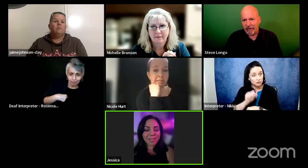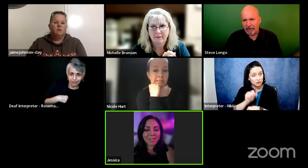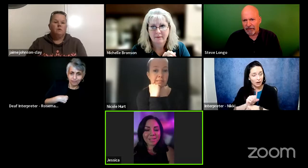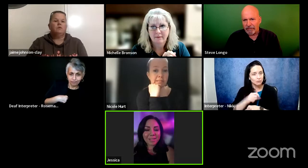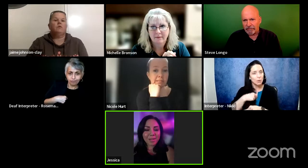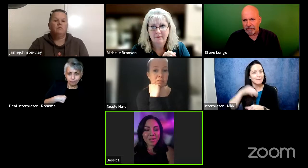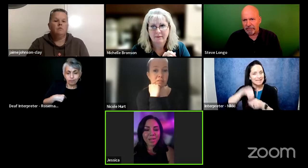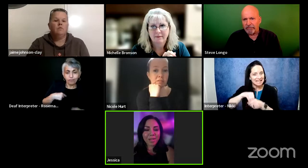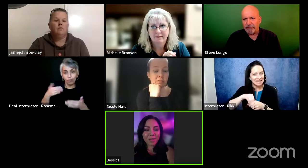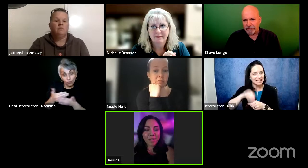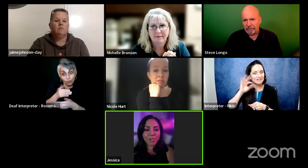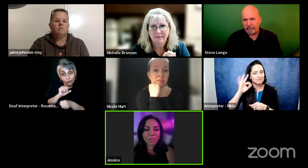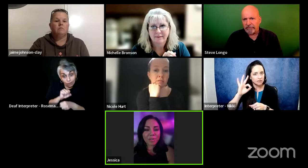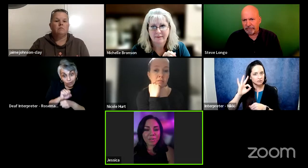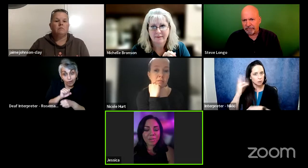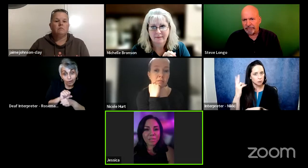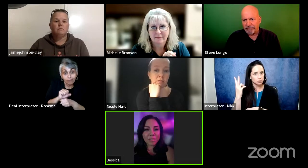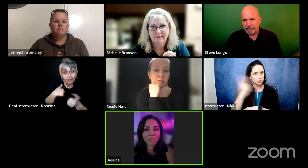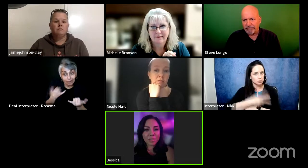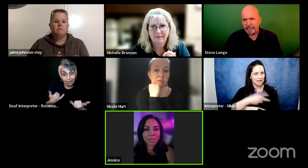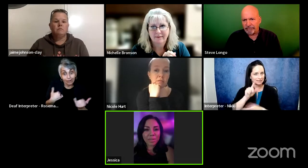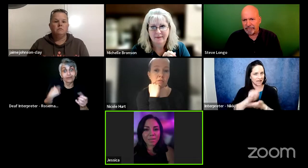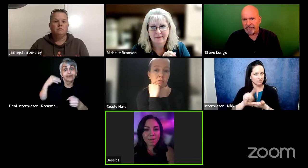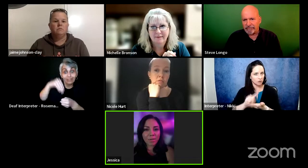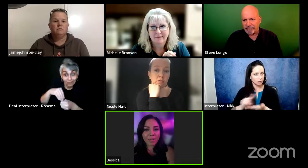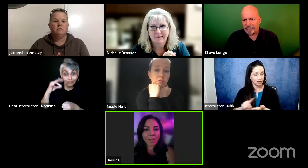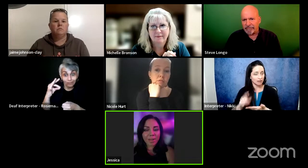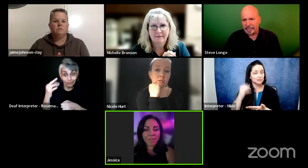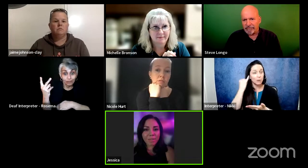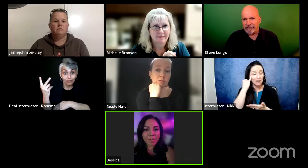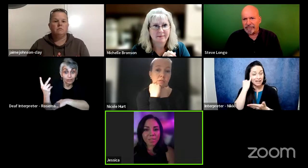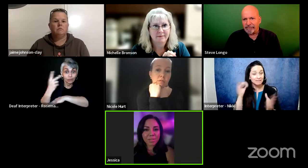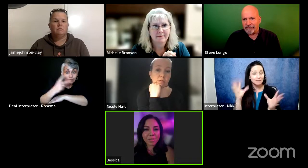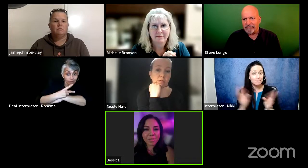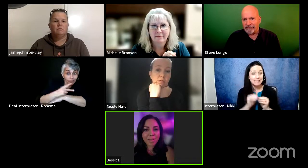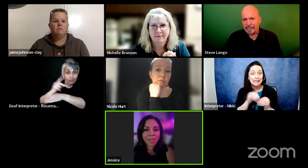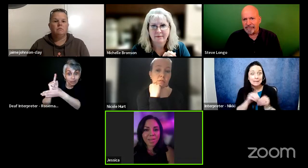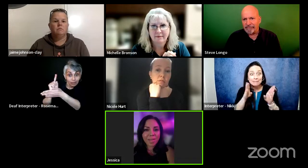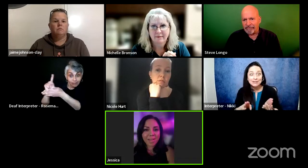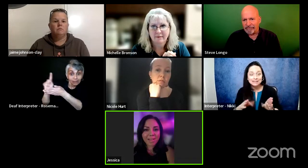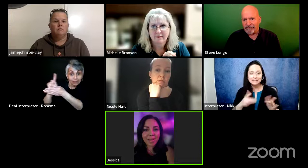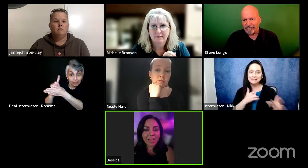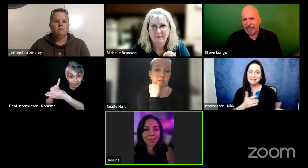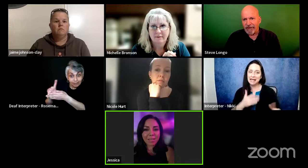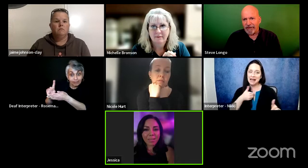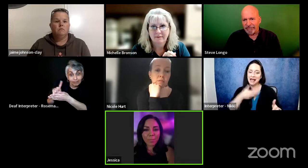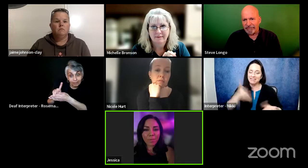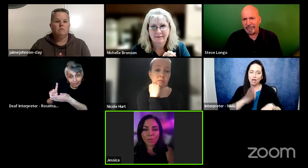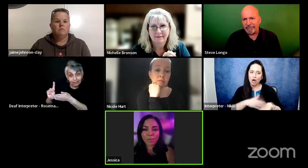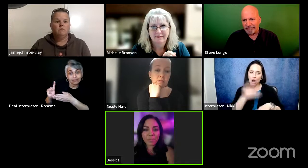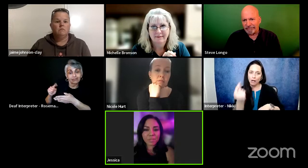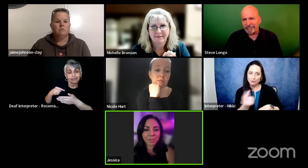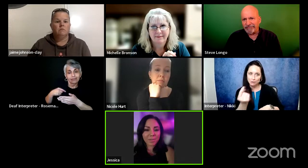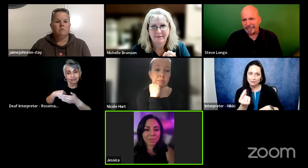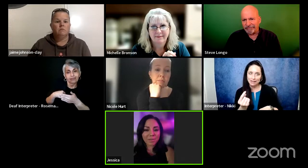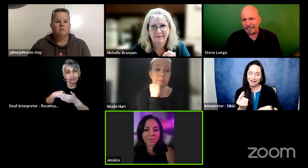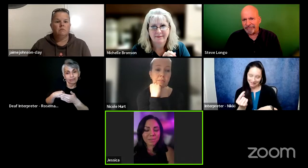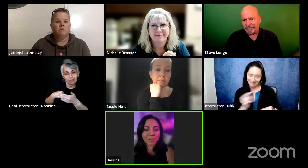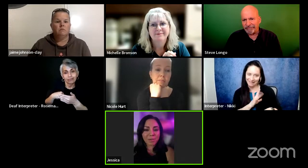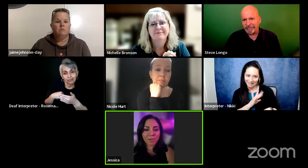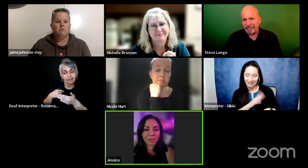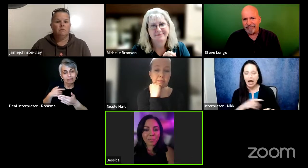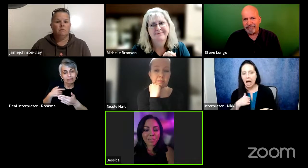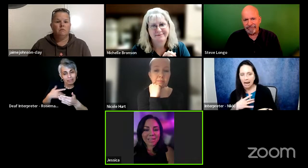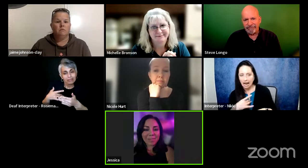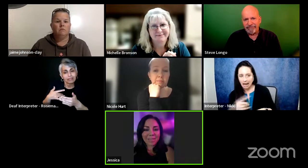week. So if we ever do meet in person, Tuesday nights are great. I'm in Fresno. And hybrid is beautiful as well.